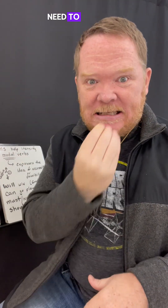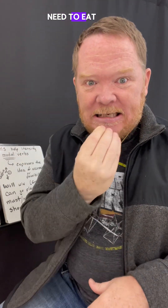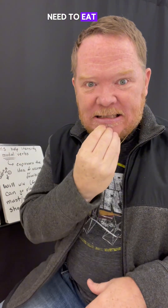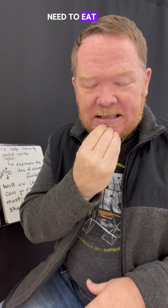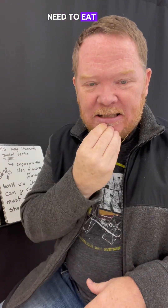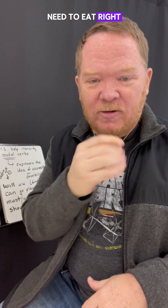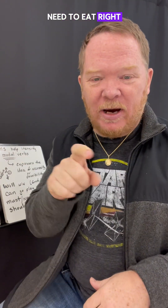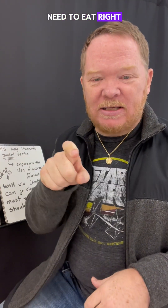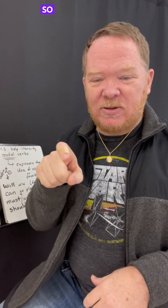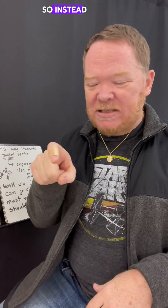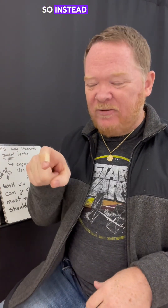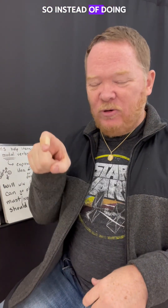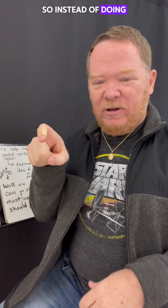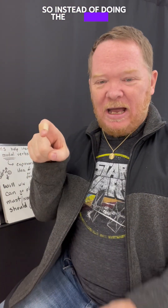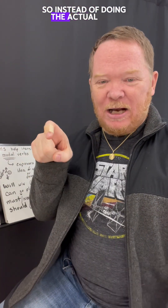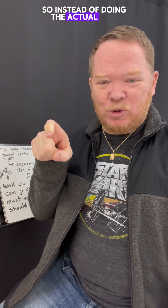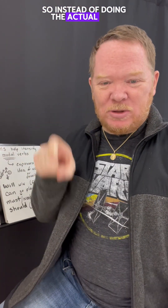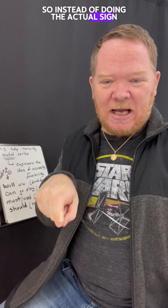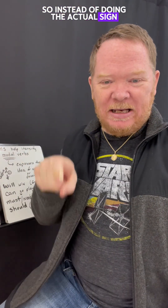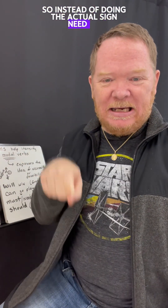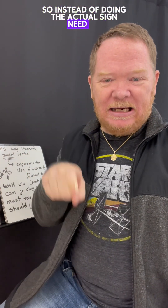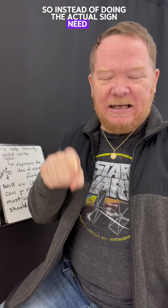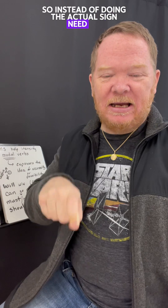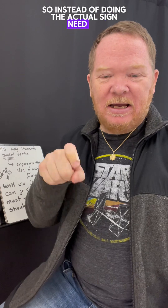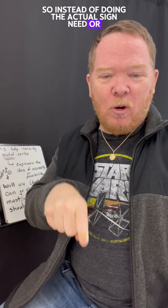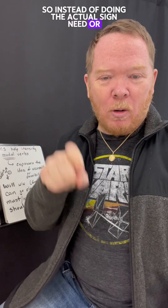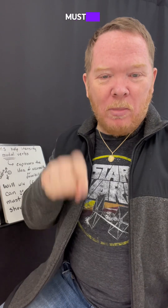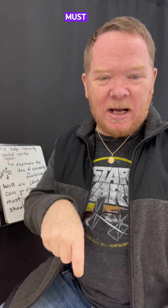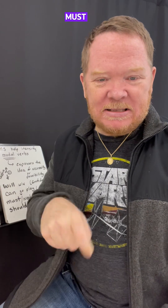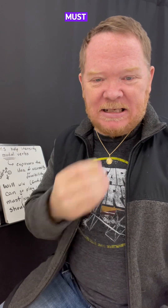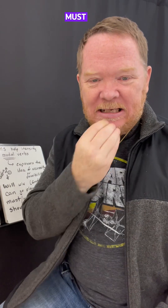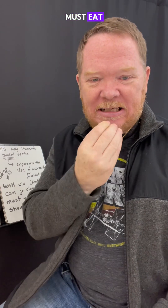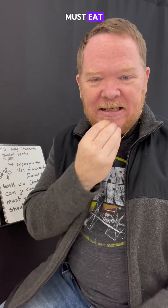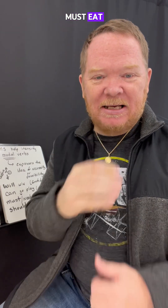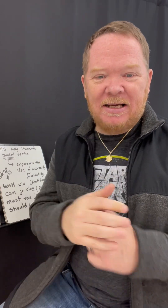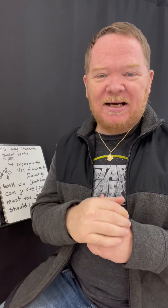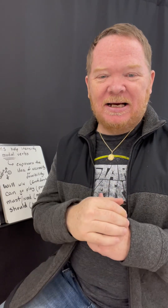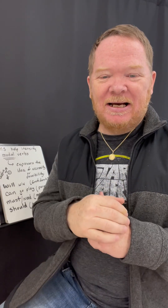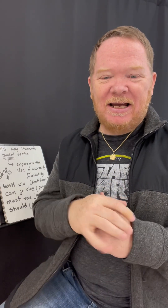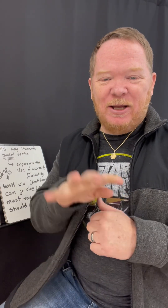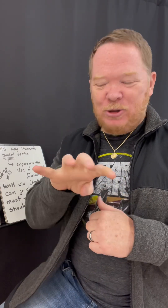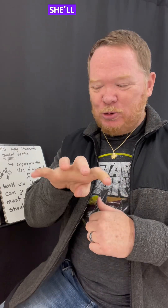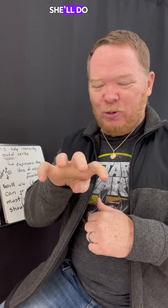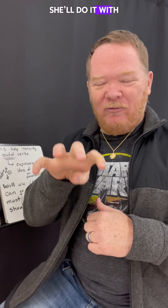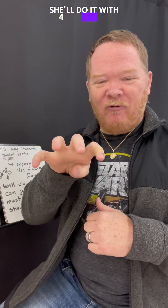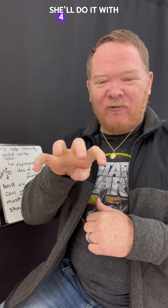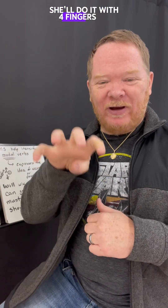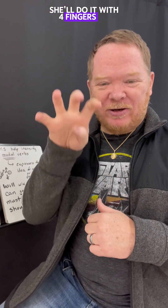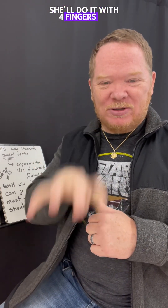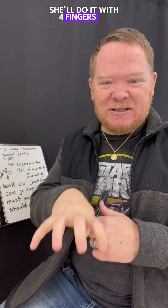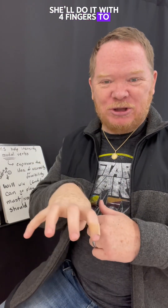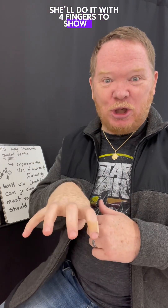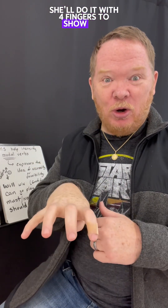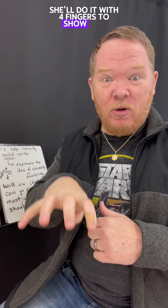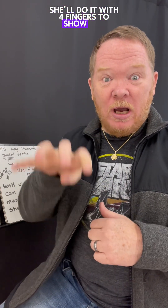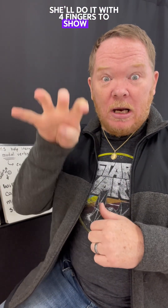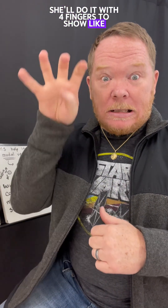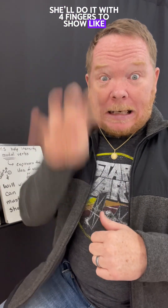eat, right? So instead of doing the actual sign need or must eat, she'll do it with 4 fingers to show, like, I